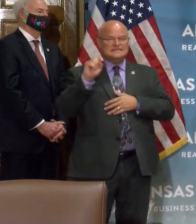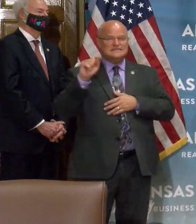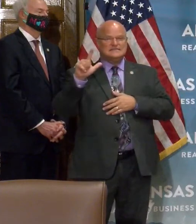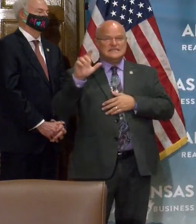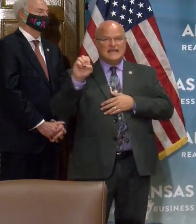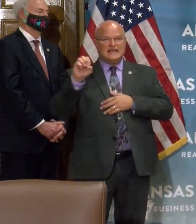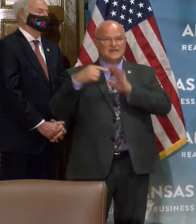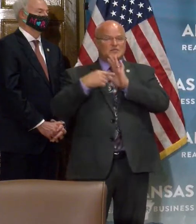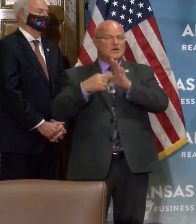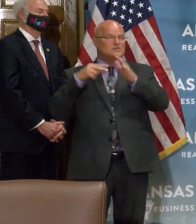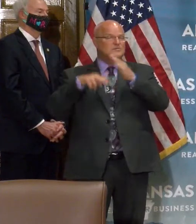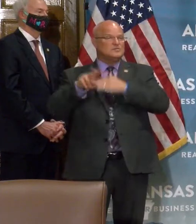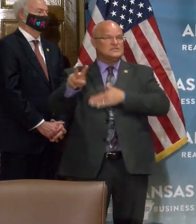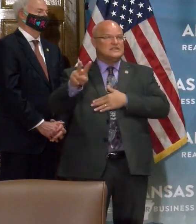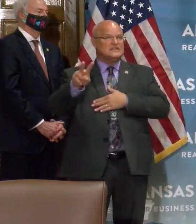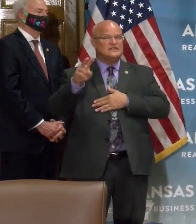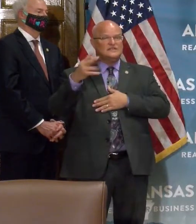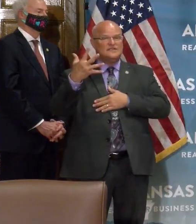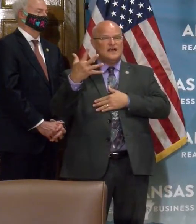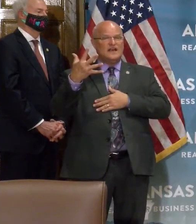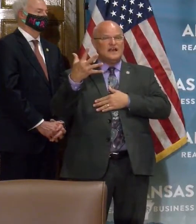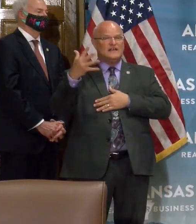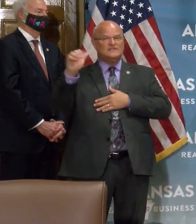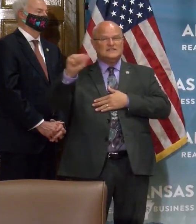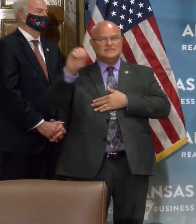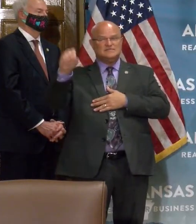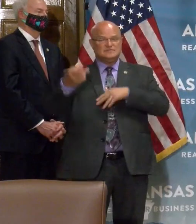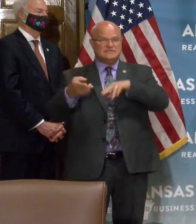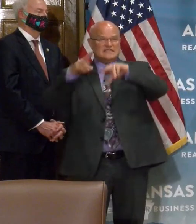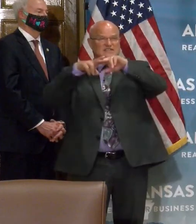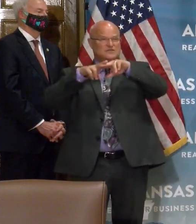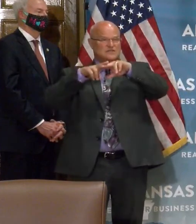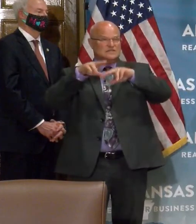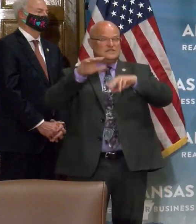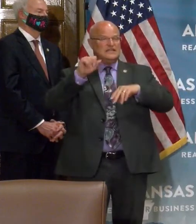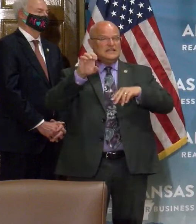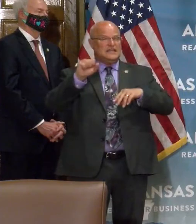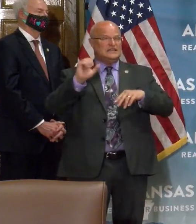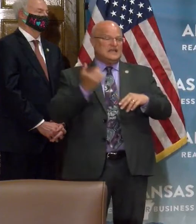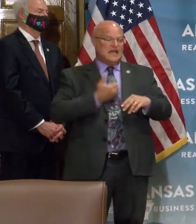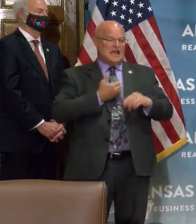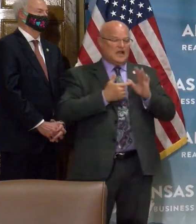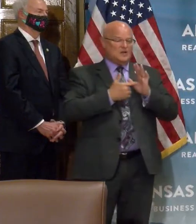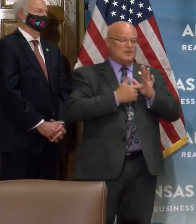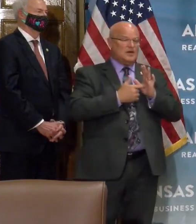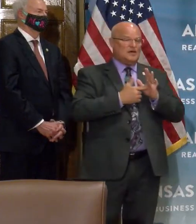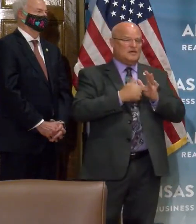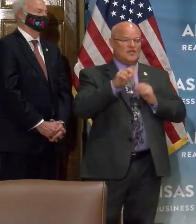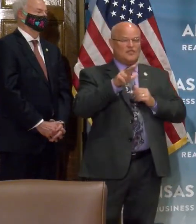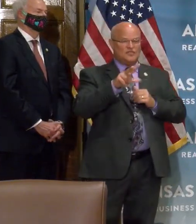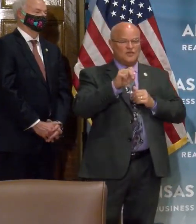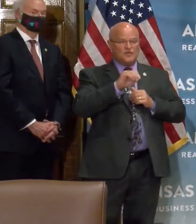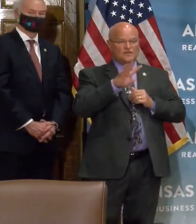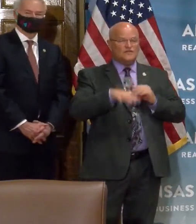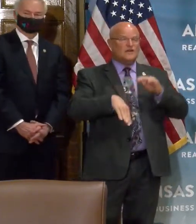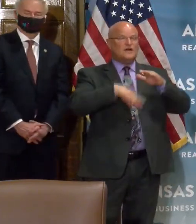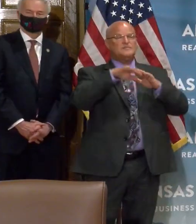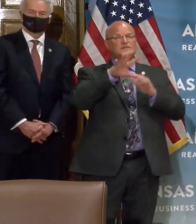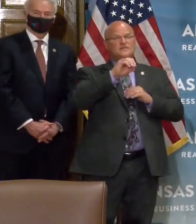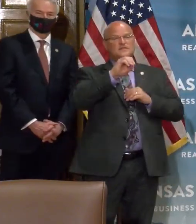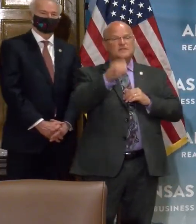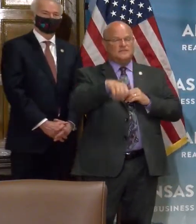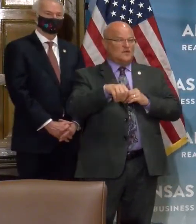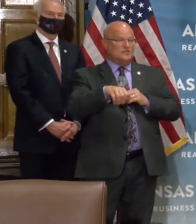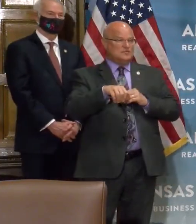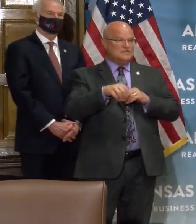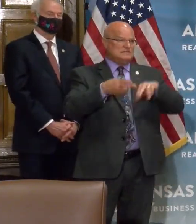is predicting a 5 to 10-fold increase in the number of cases. Our model is predicting a 30-fold up to a 50-fold